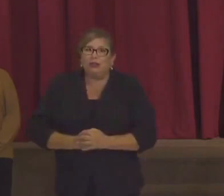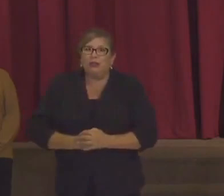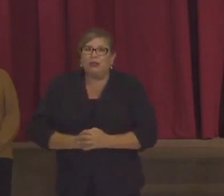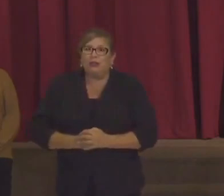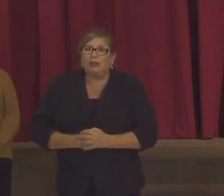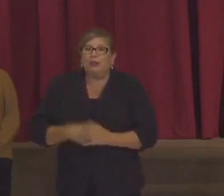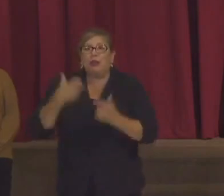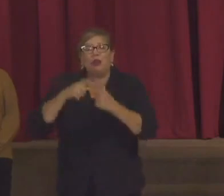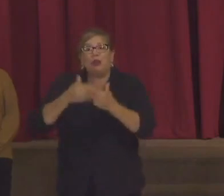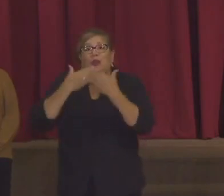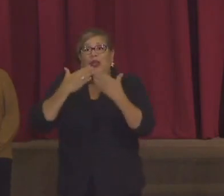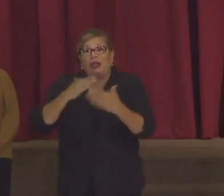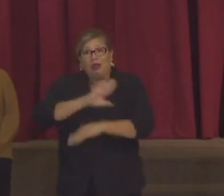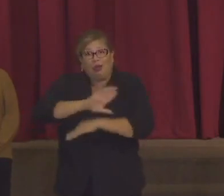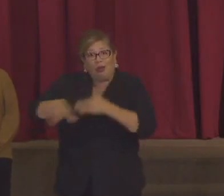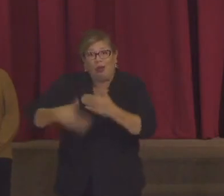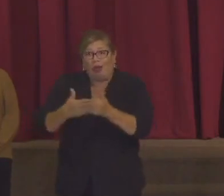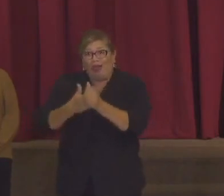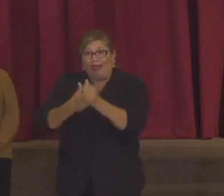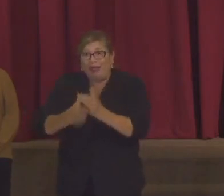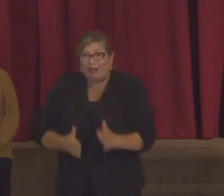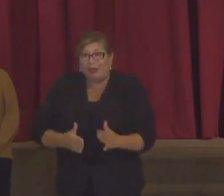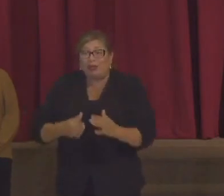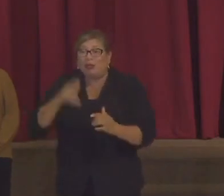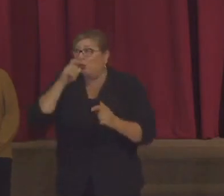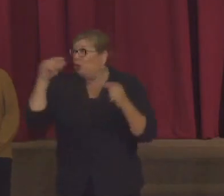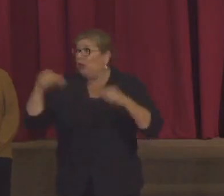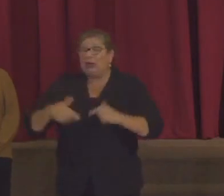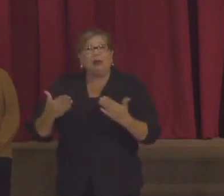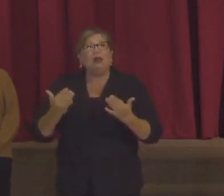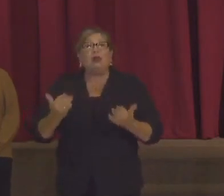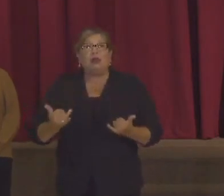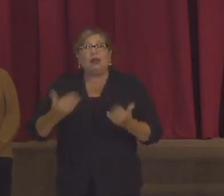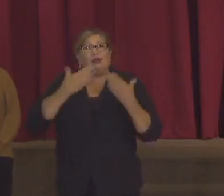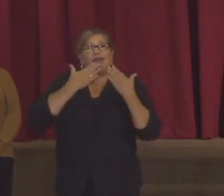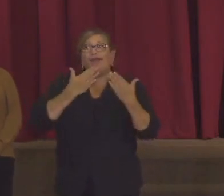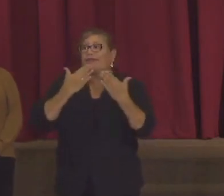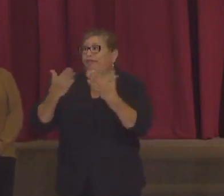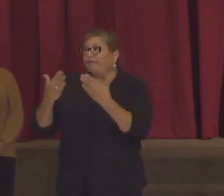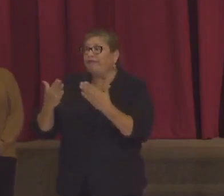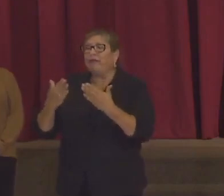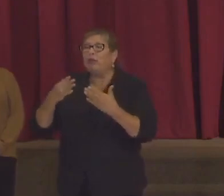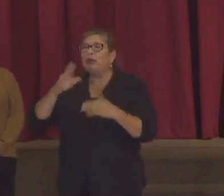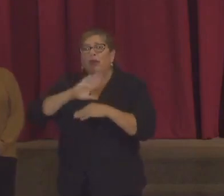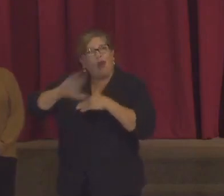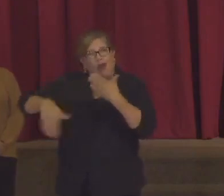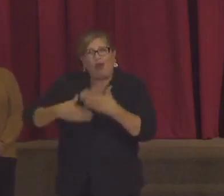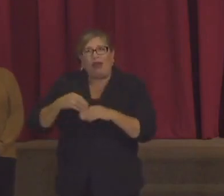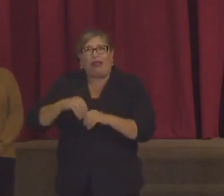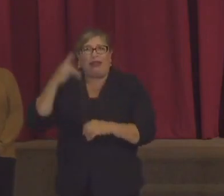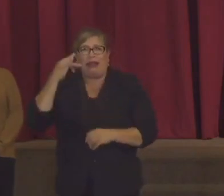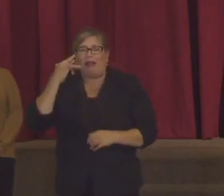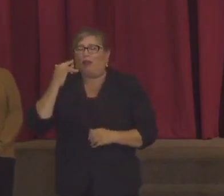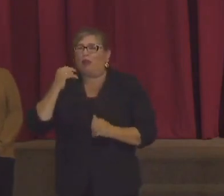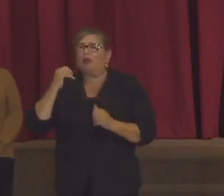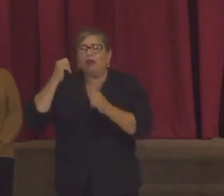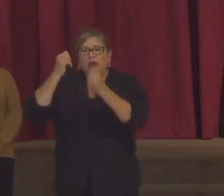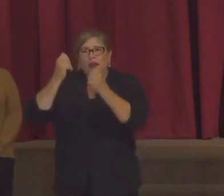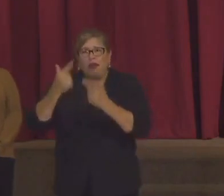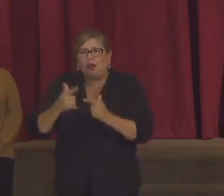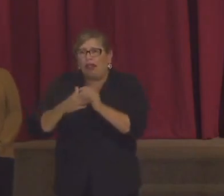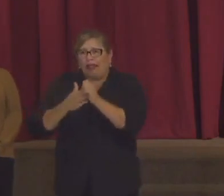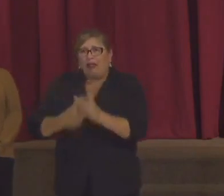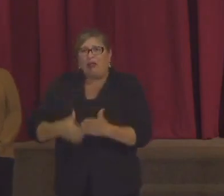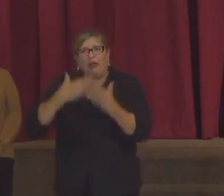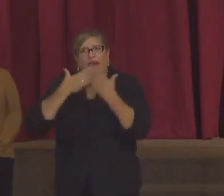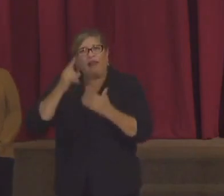thank all the leaders, not only again assembled here, but throughout this state once again, for your courage, because